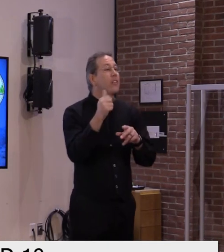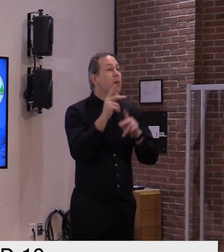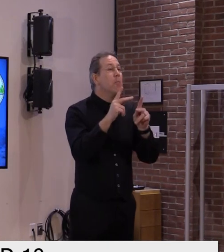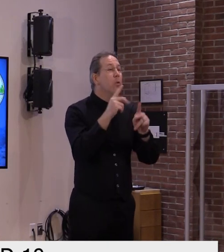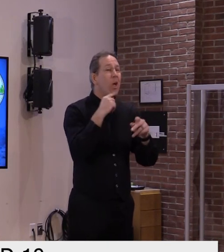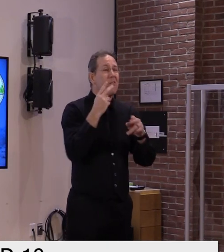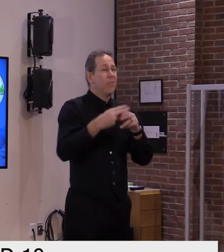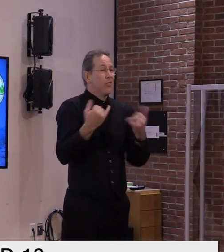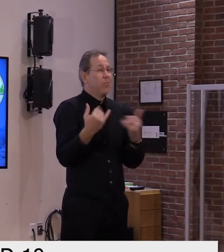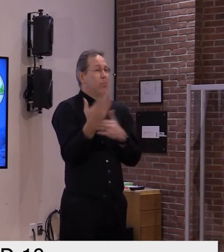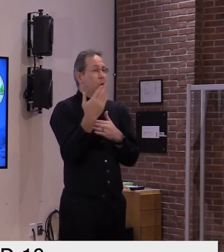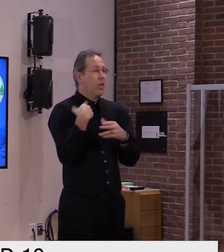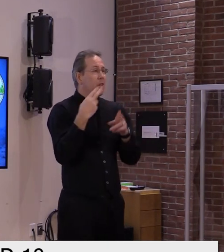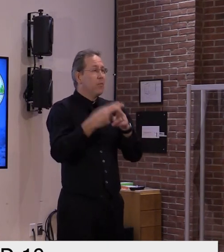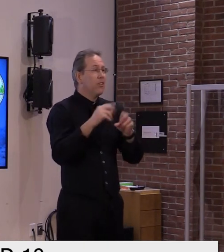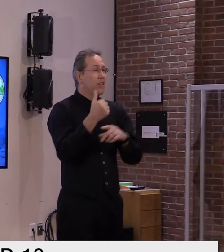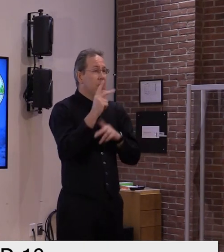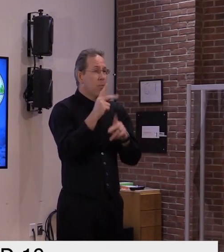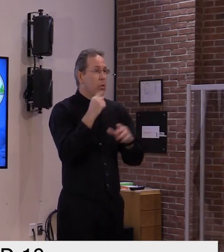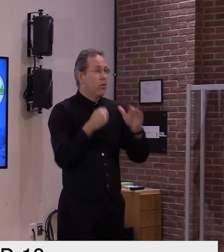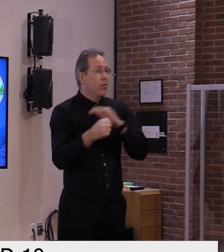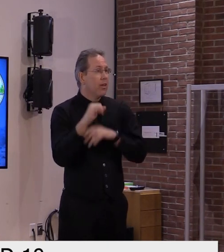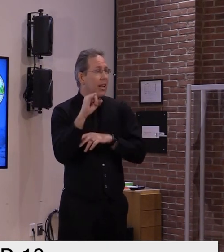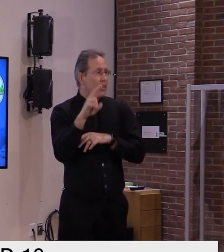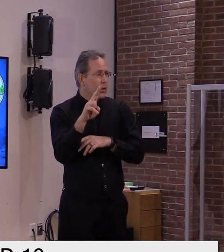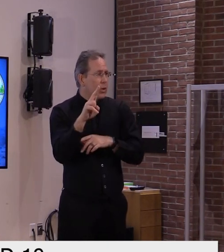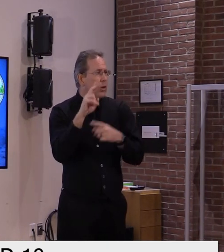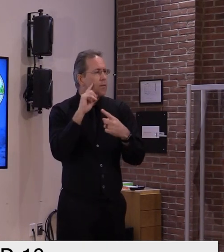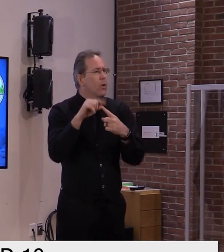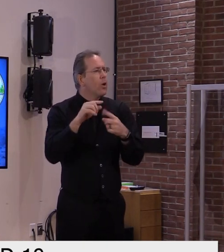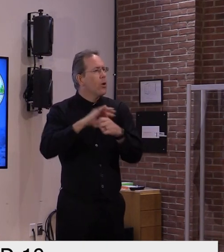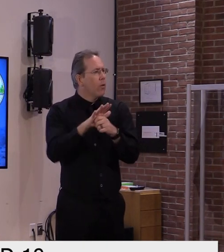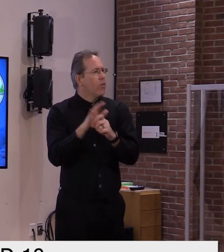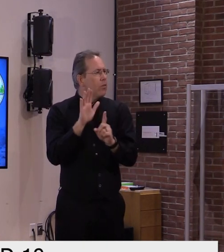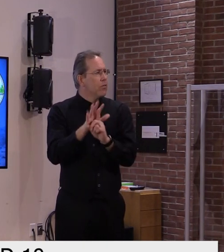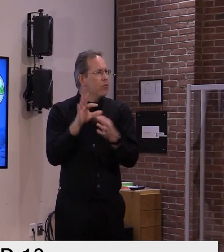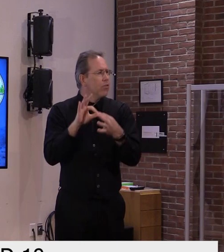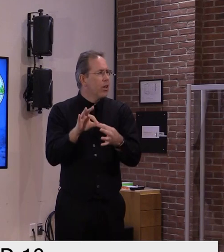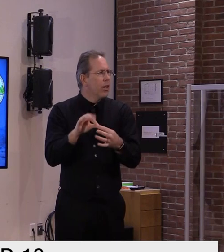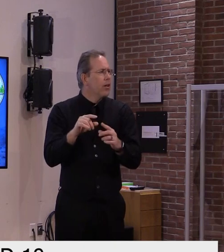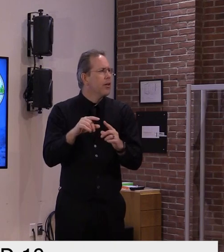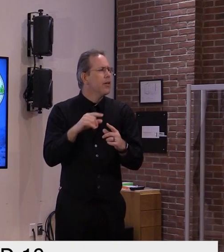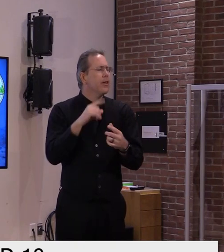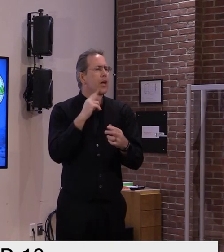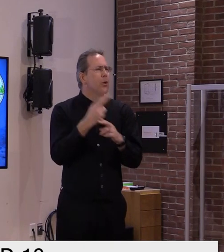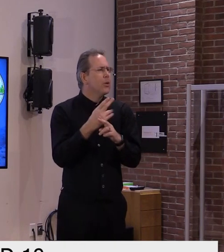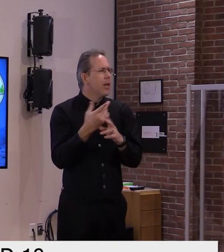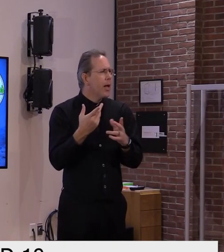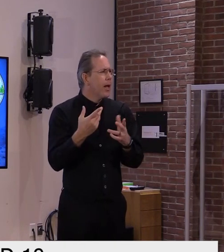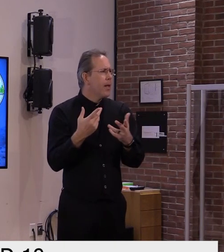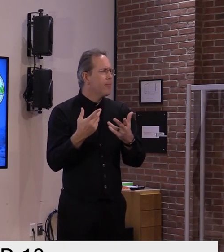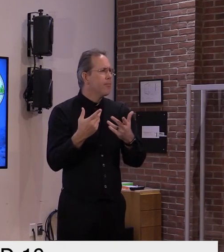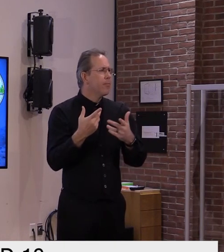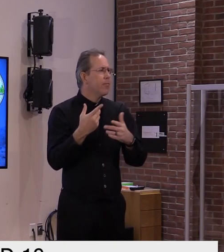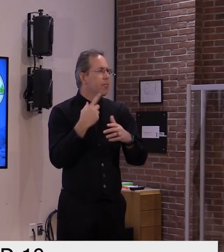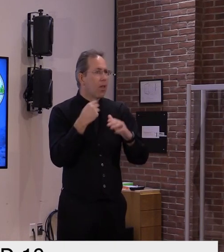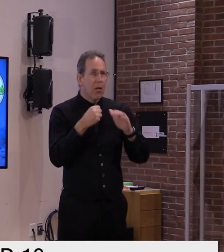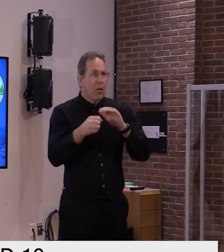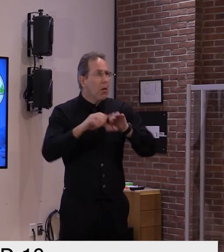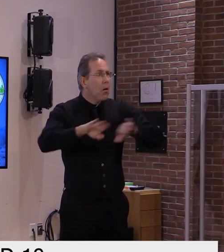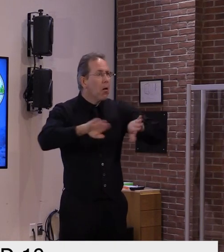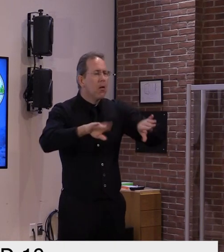I would hope the answer is almost always no, but there may be occasions in some of the smaller hospitals where that might